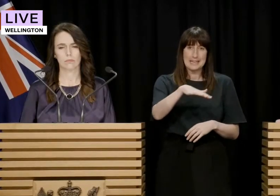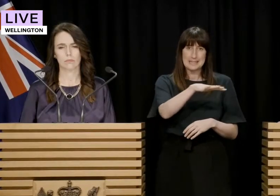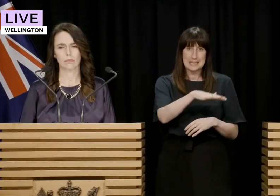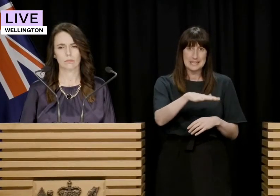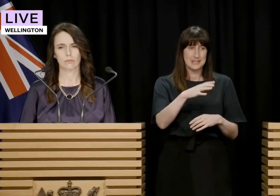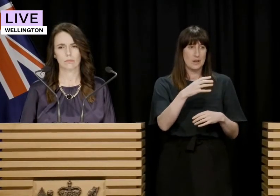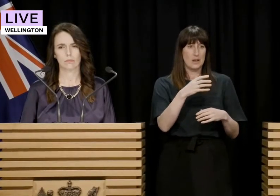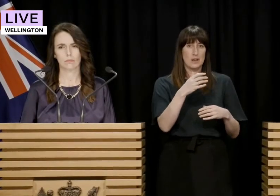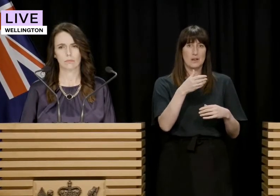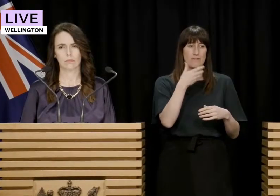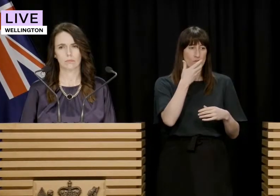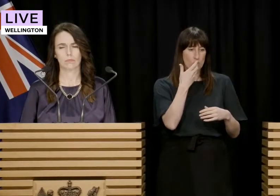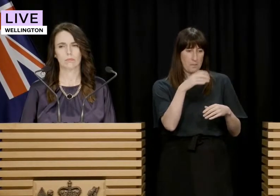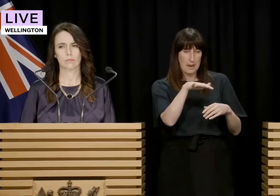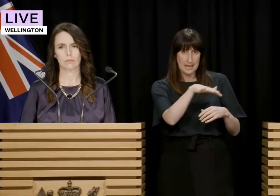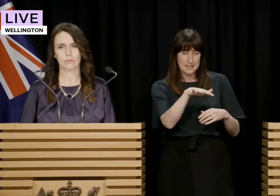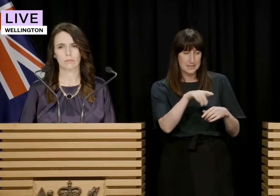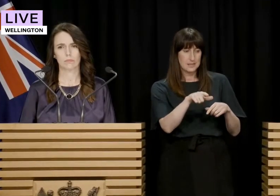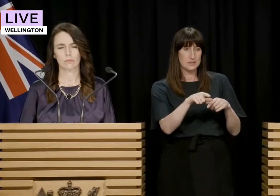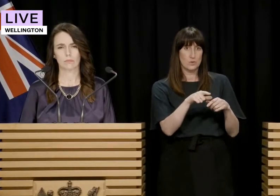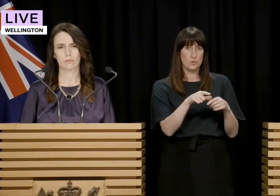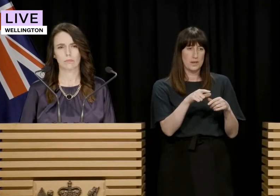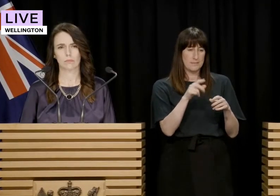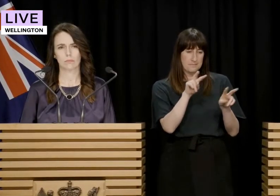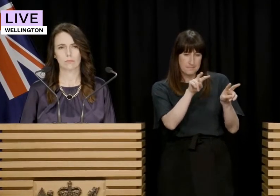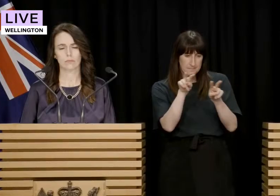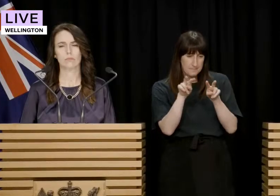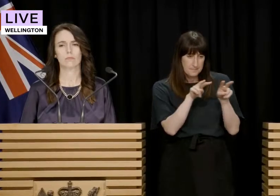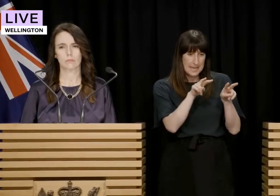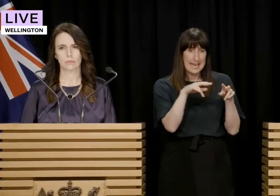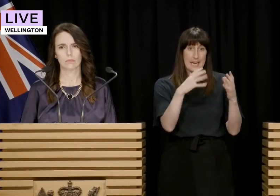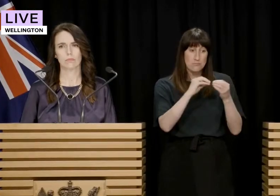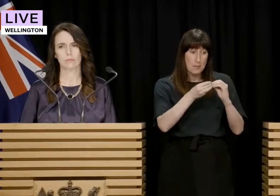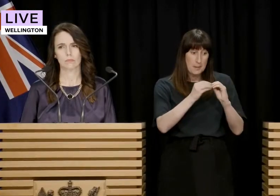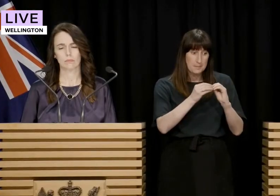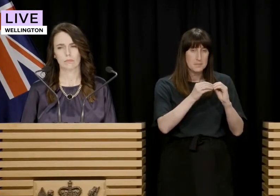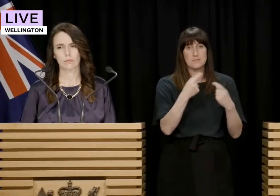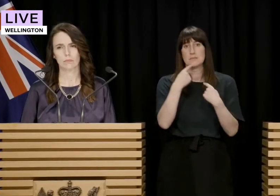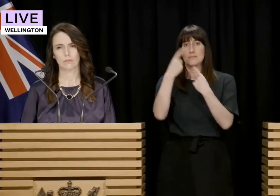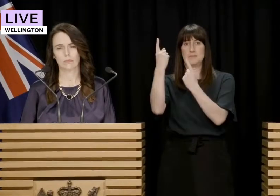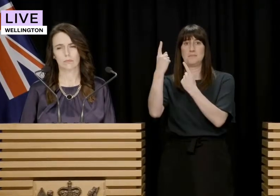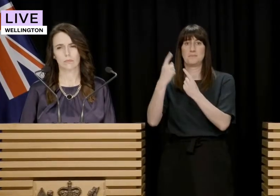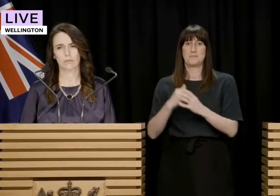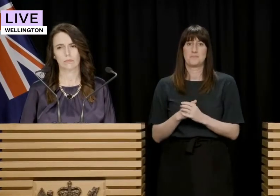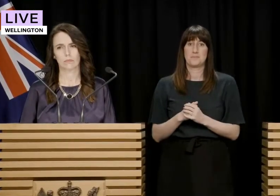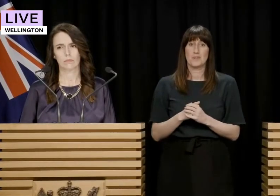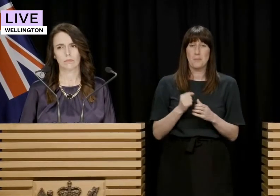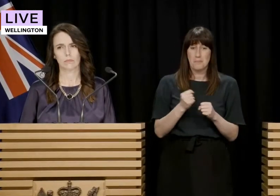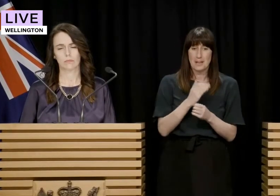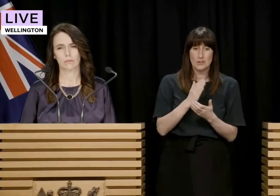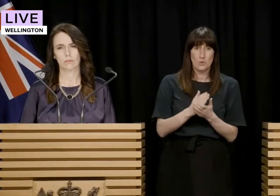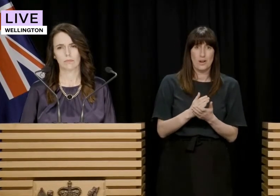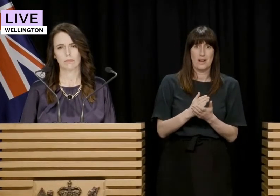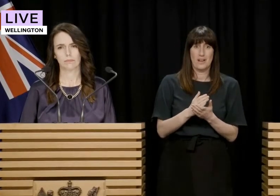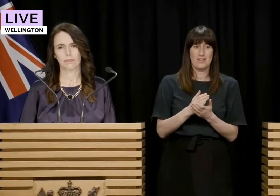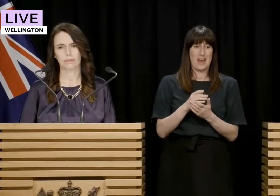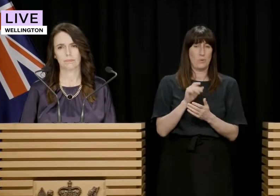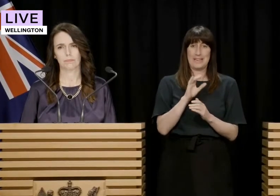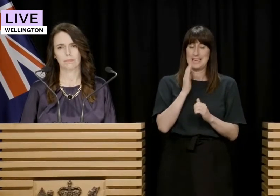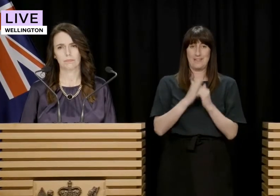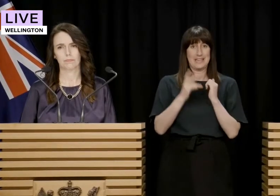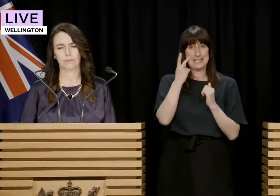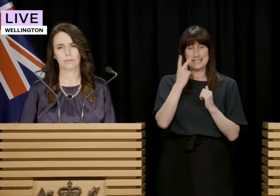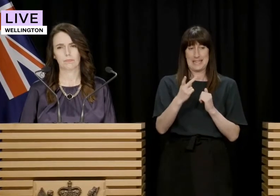issues and feeding through any concerns. So we're really working on a robust regime here to make sure that, in amongst other New Zealand workplaces, we don't have any cases